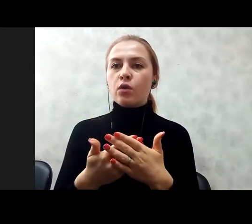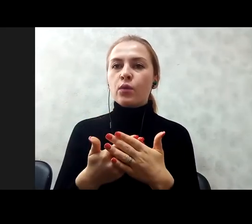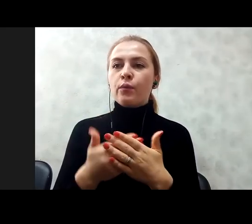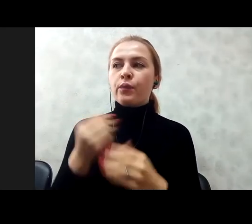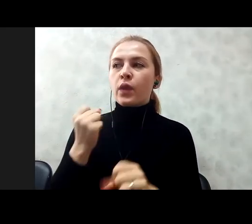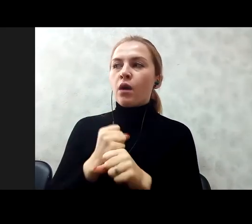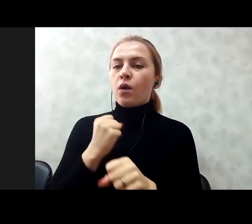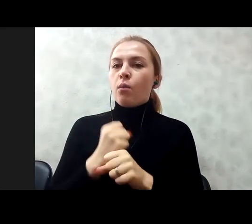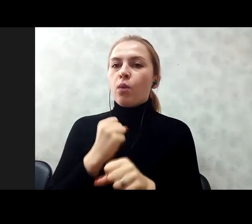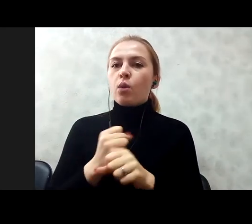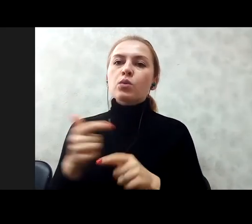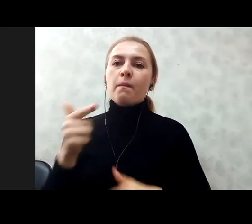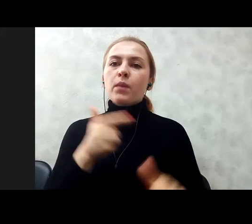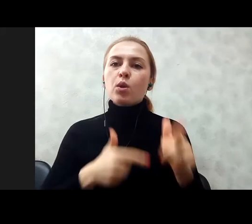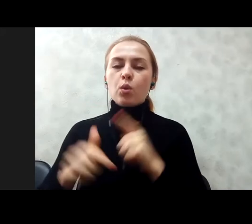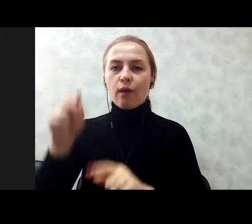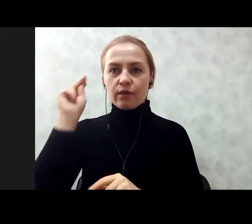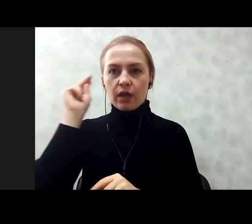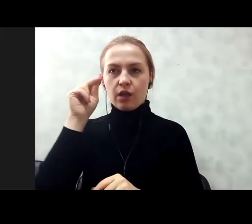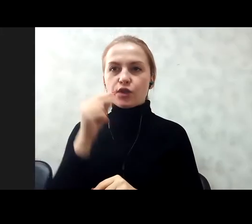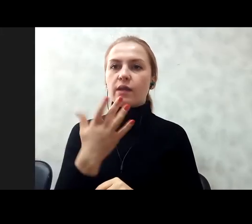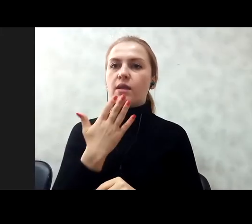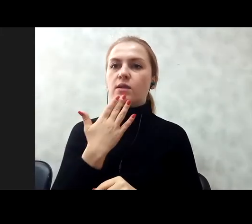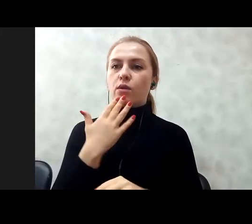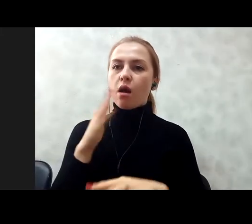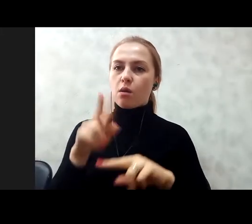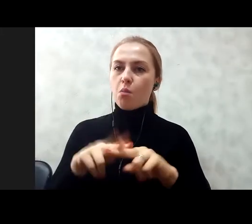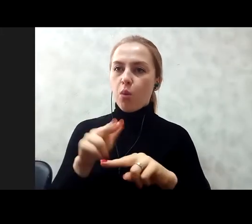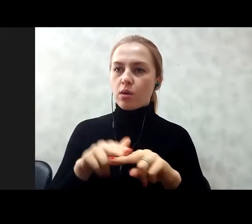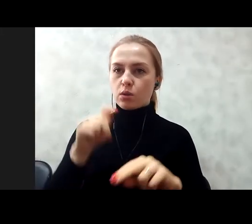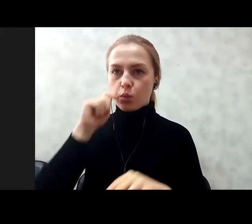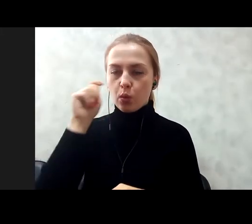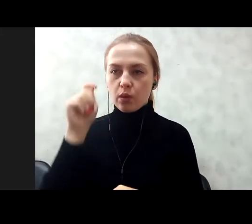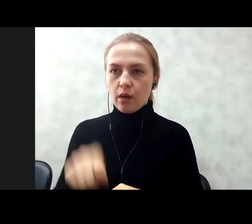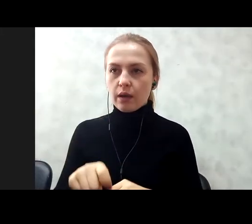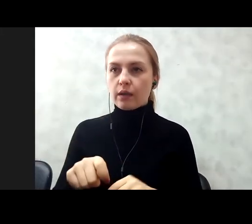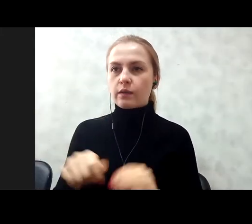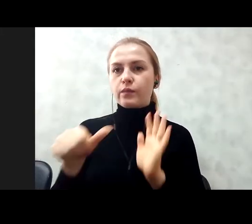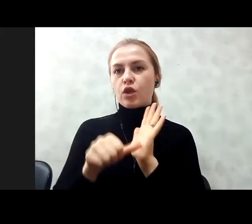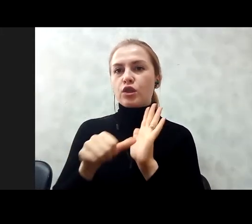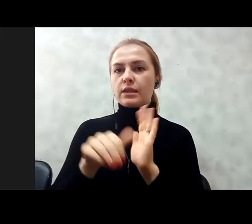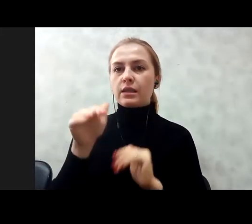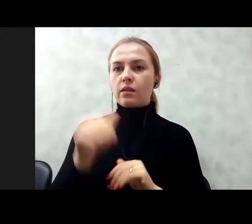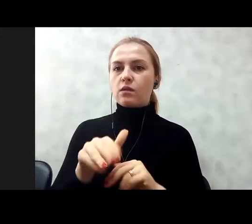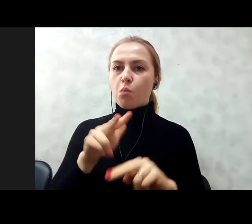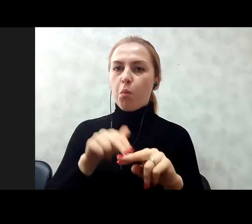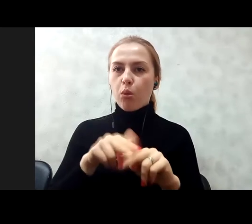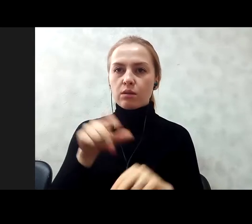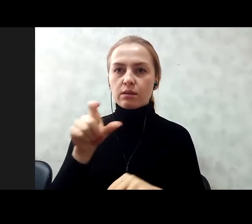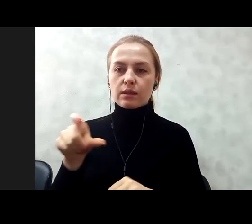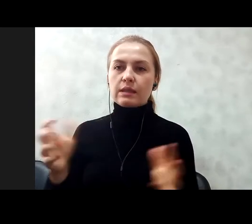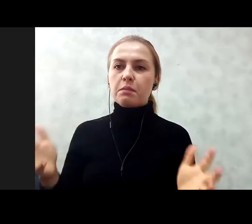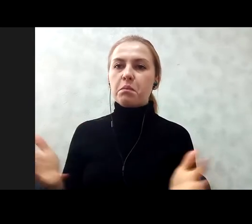and we also contributed to the training of the National Police of Ukraine.